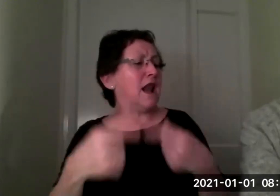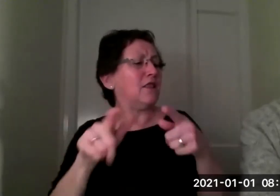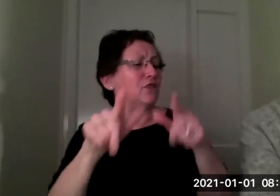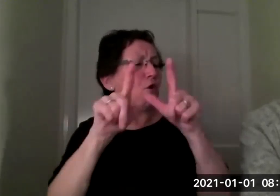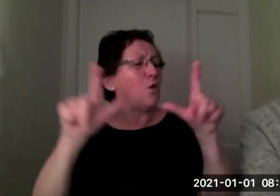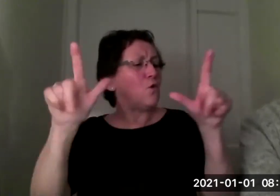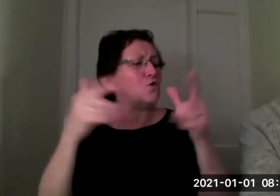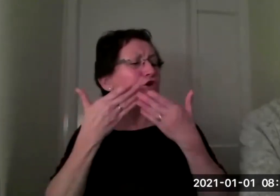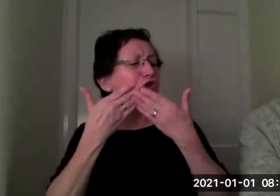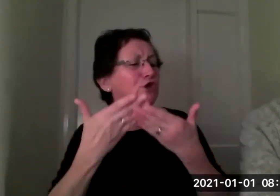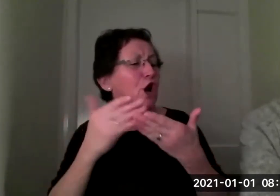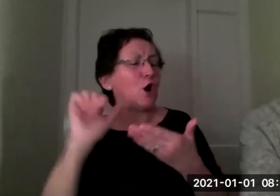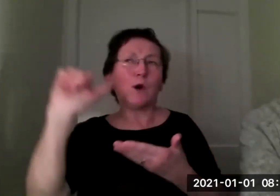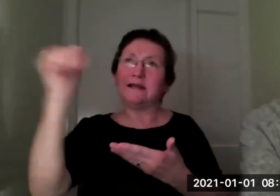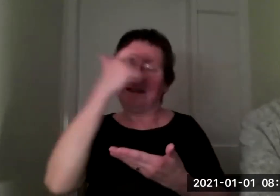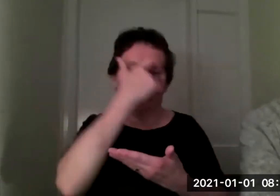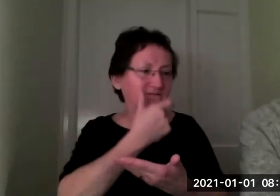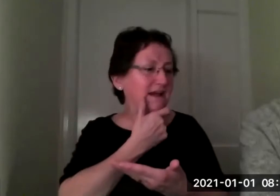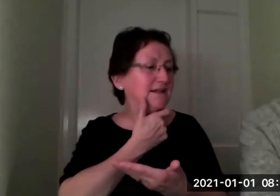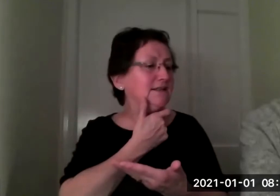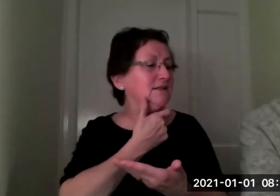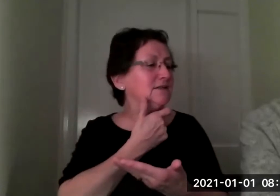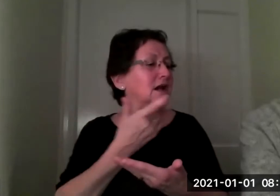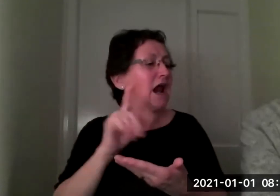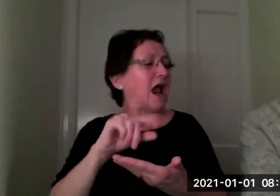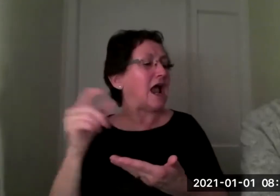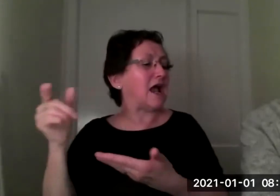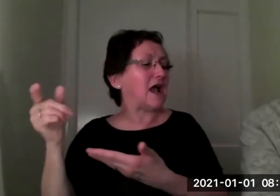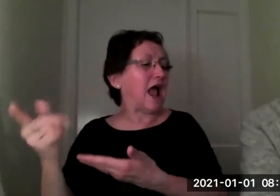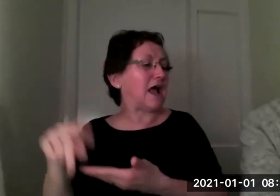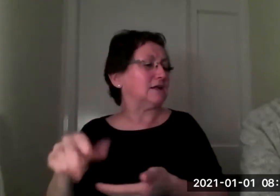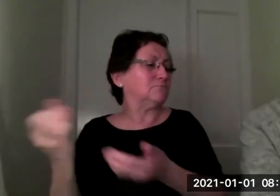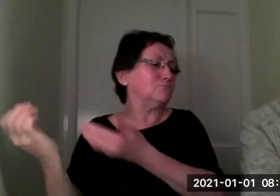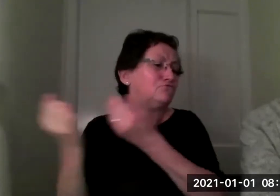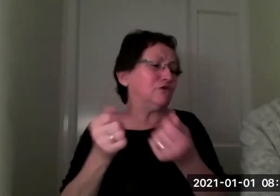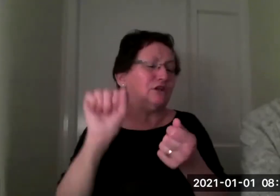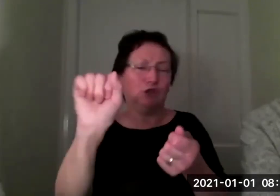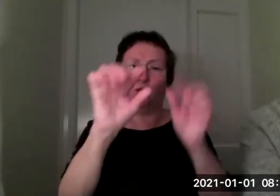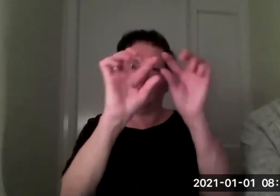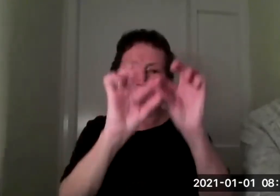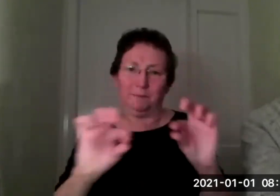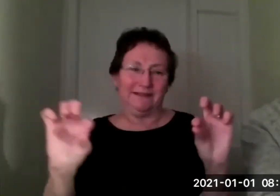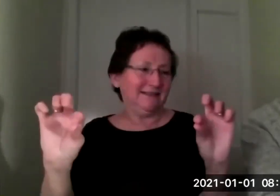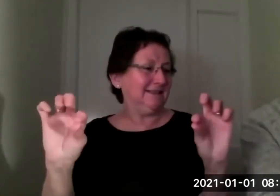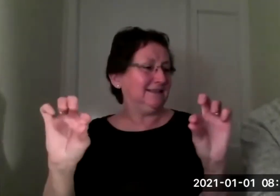Let the Lord show you his face and bring you